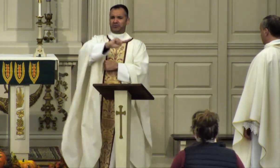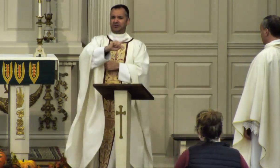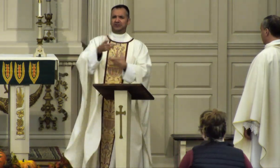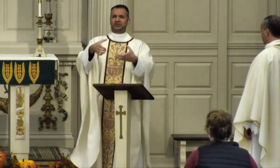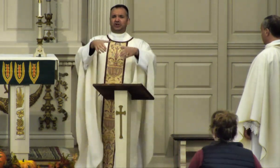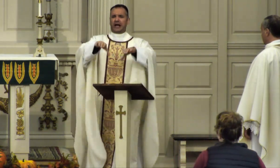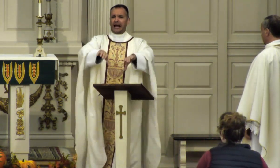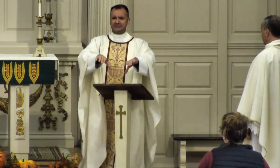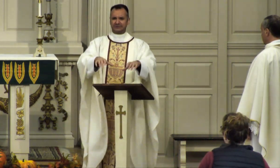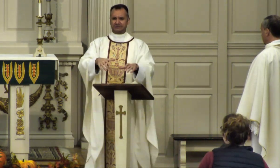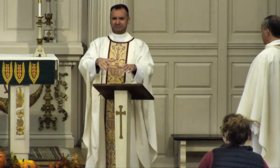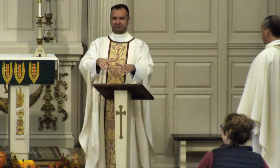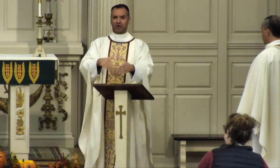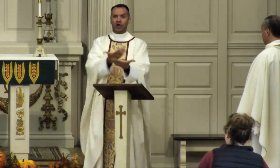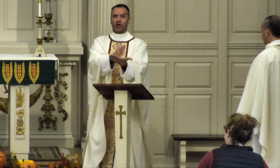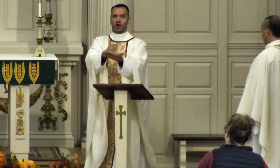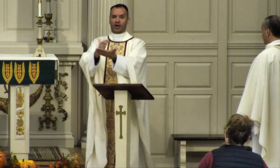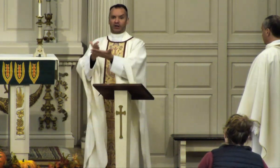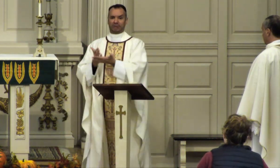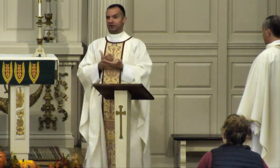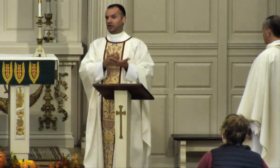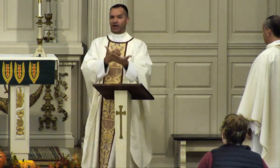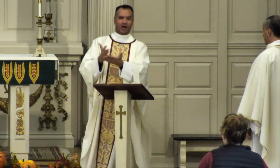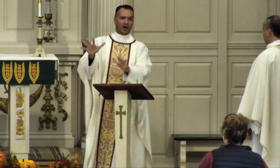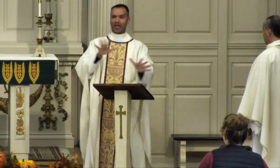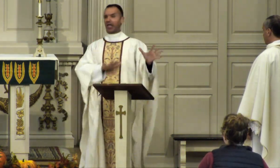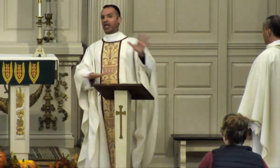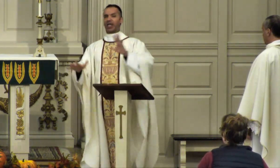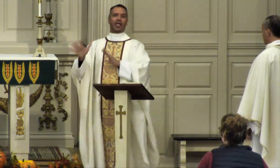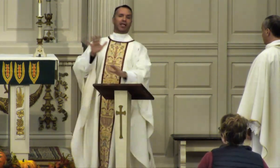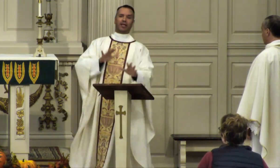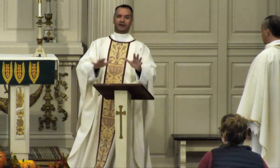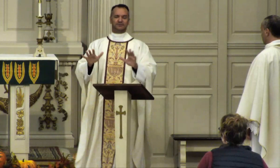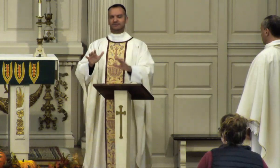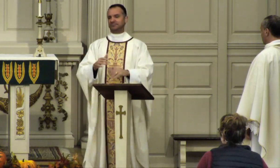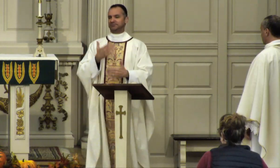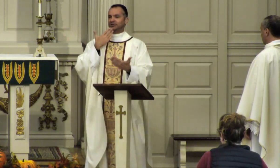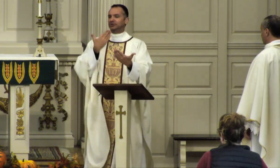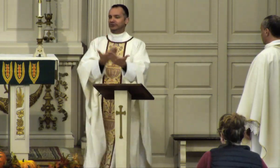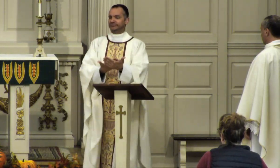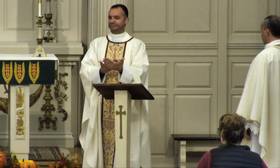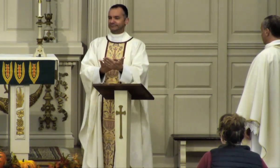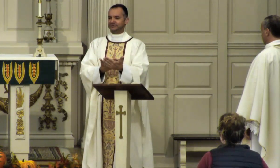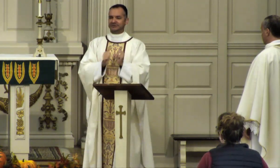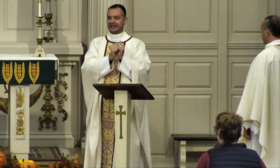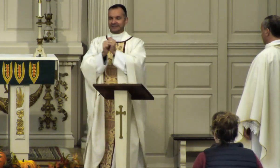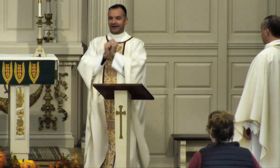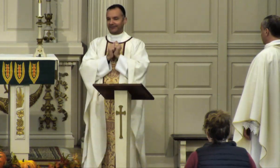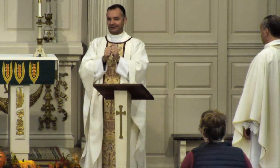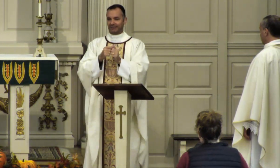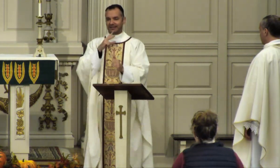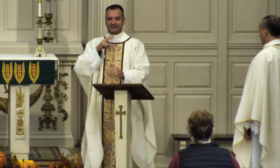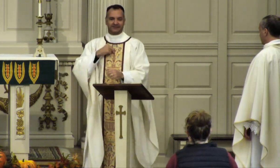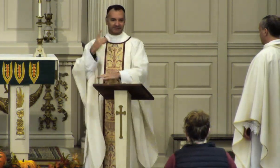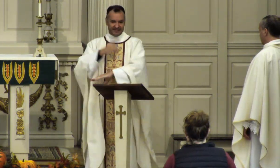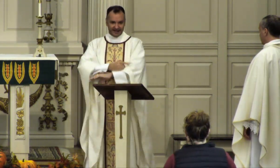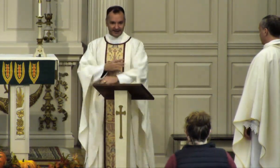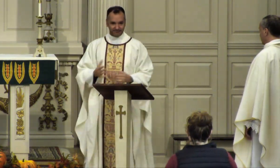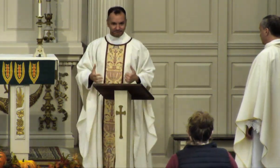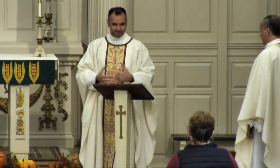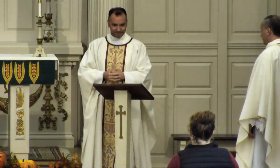instead of 9 o'clock a.m. to give all of you a chance to get started with your cooking and your Thanksgiving preparations.